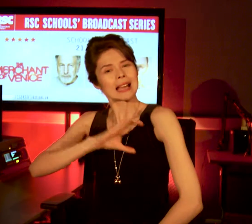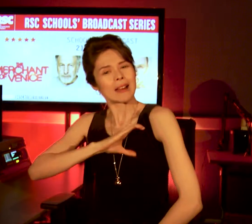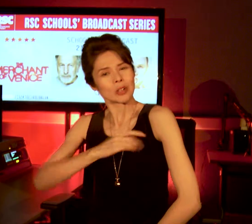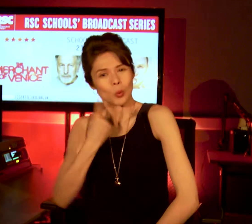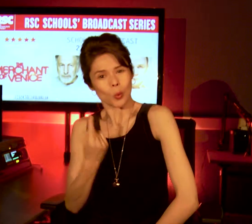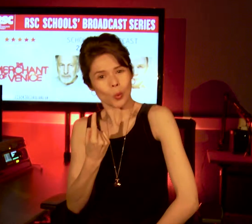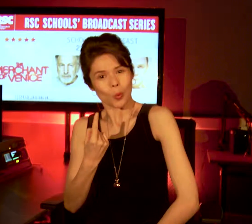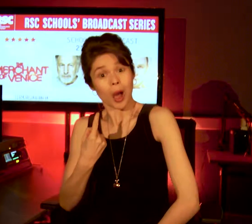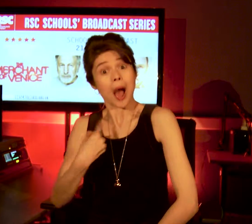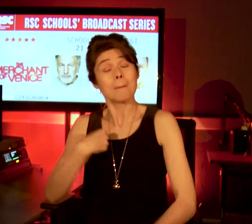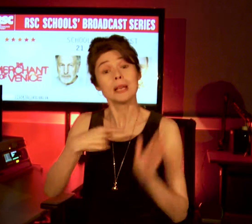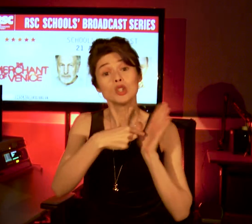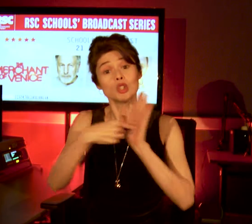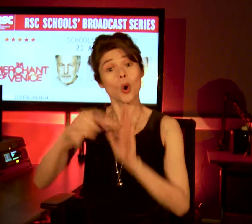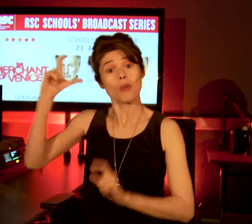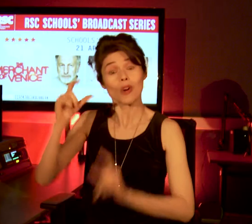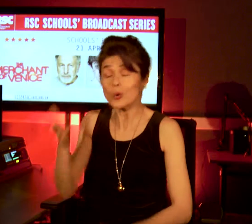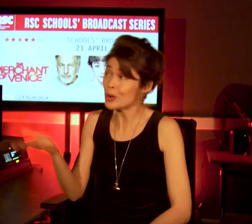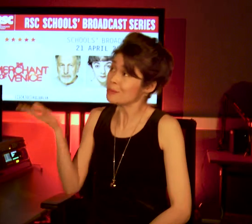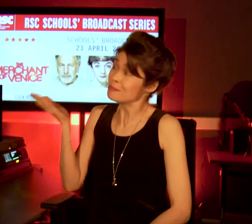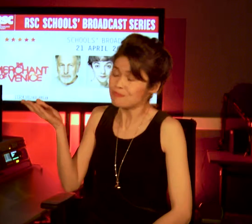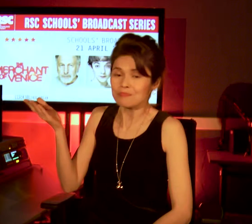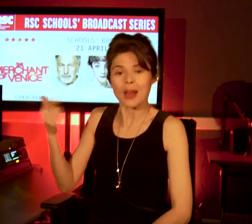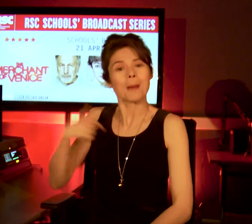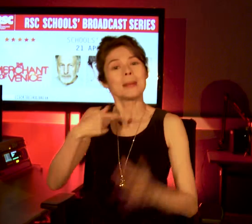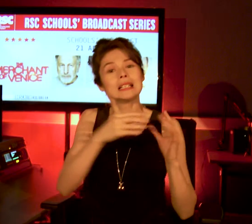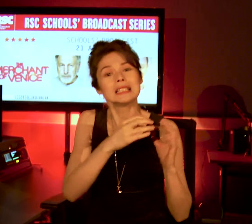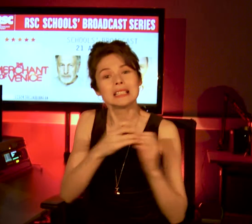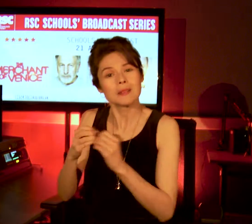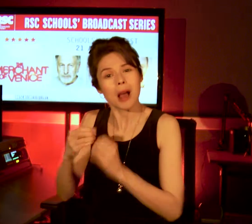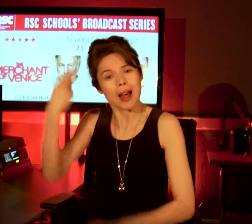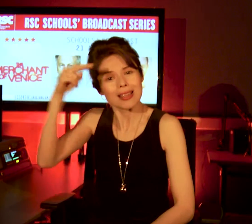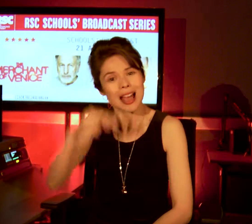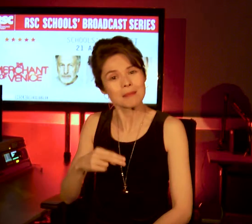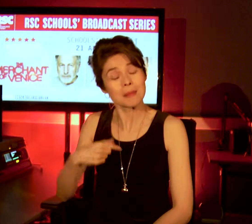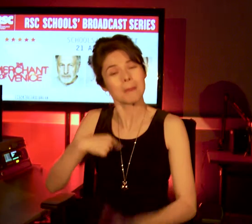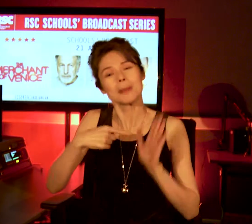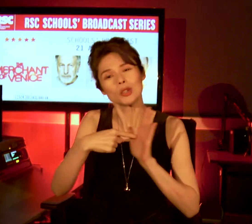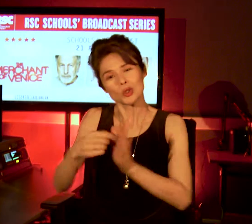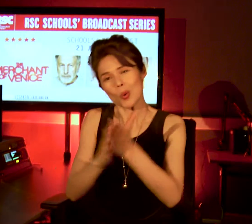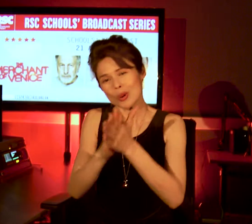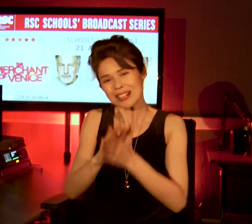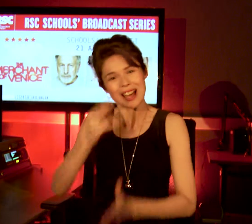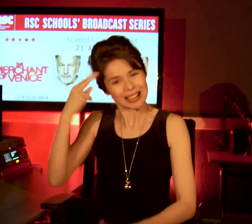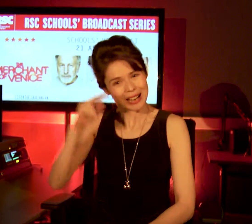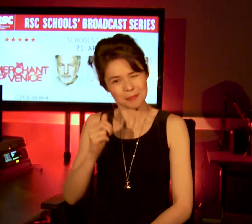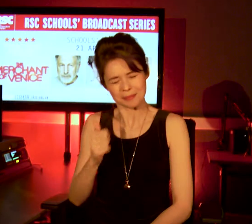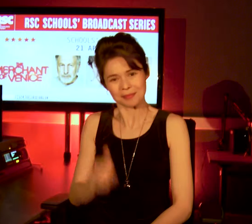First of all, I'm going to go through the characters in the play. I'm going to show you a photo of each character, fingerspell their name, and then show